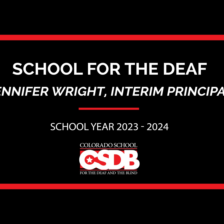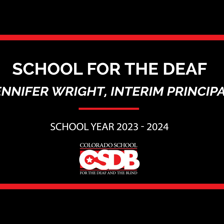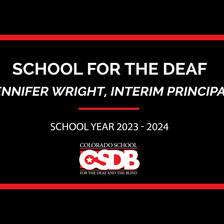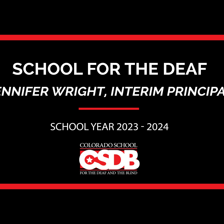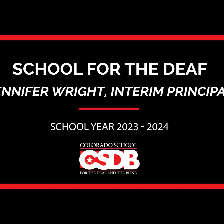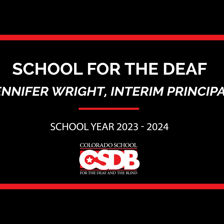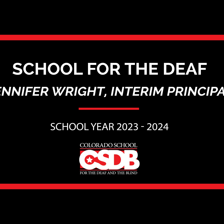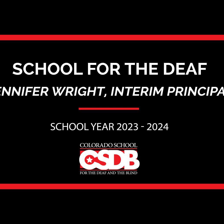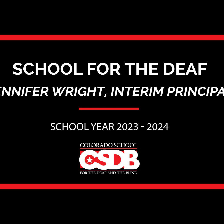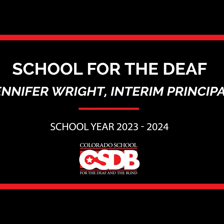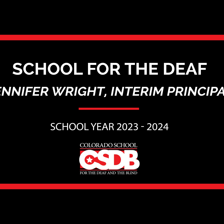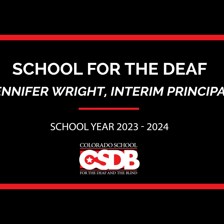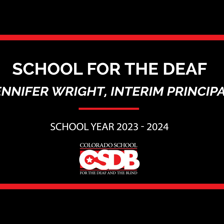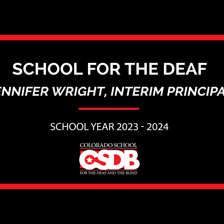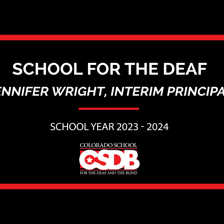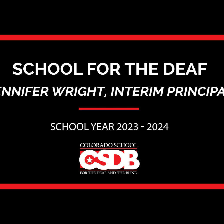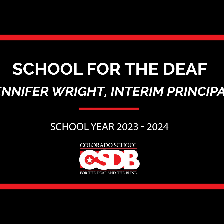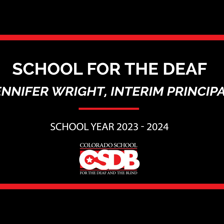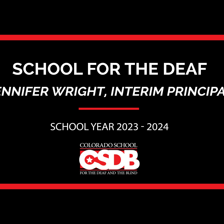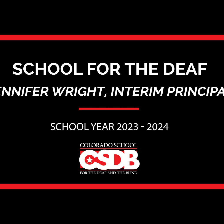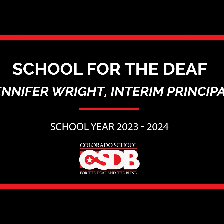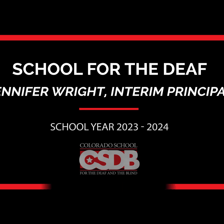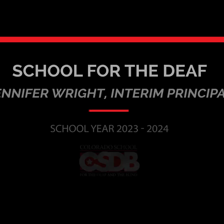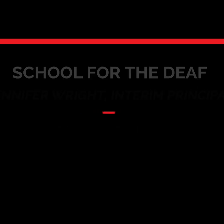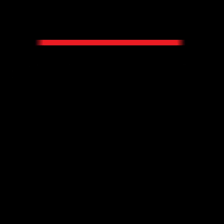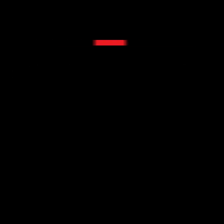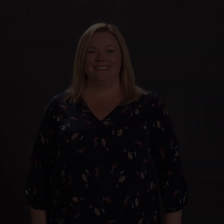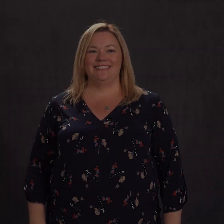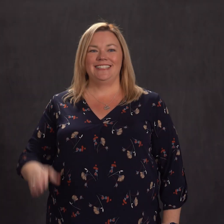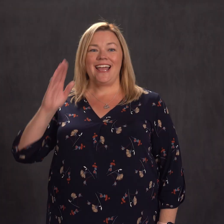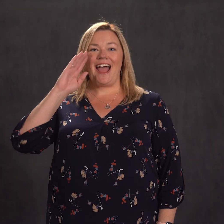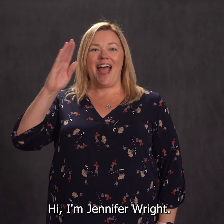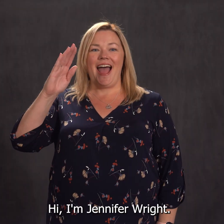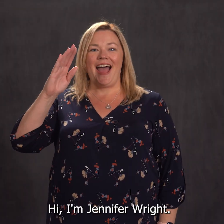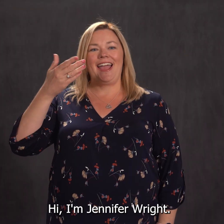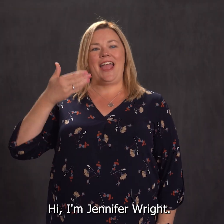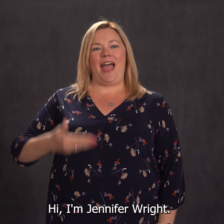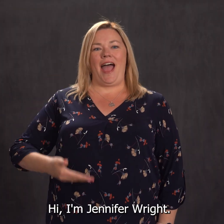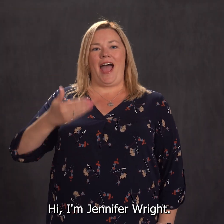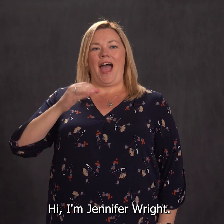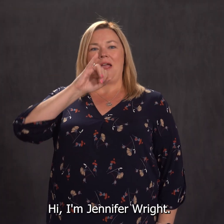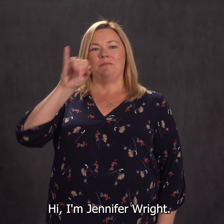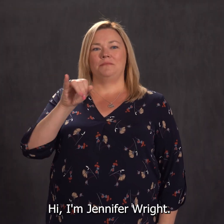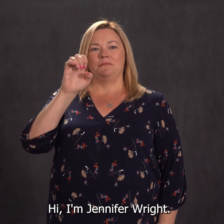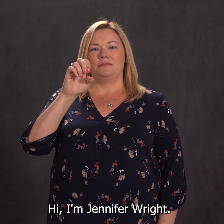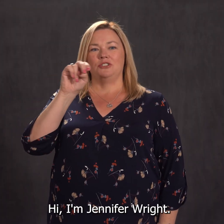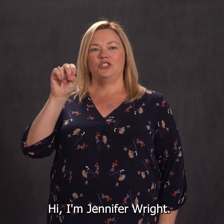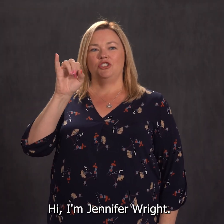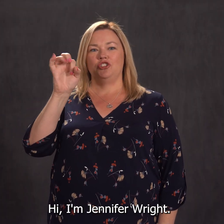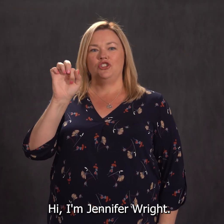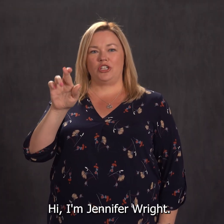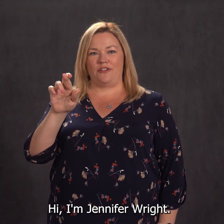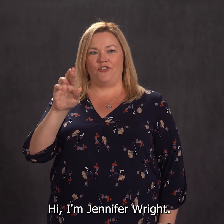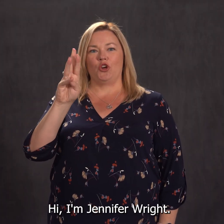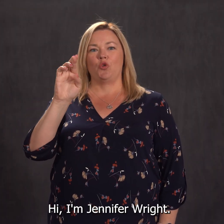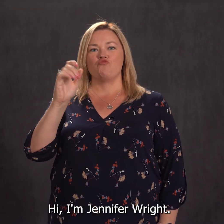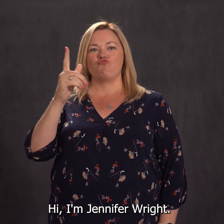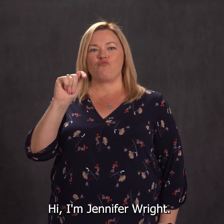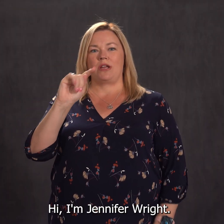in front of a gray background is signing in ASL and voices for herself. Hi, I'm Jennifer Wright,